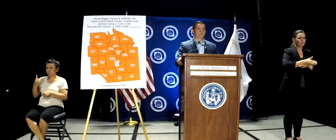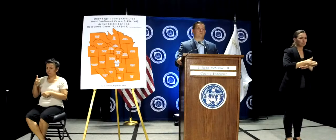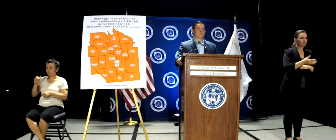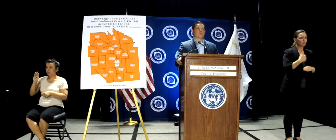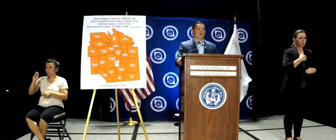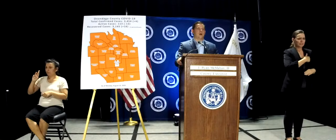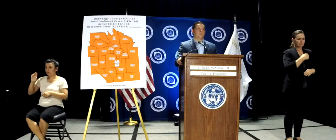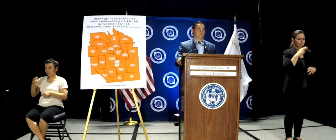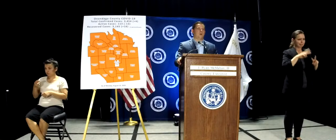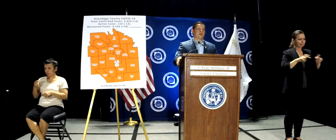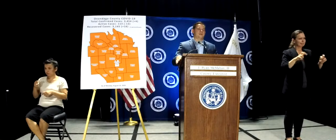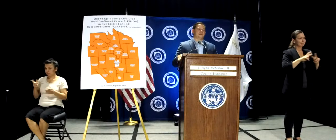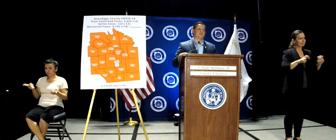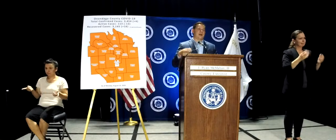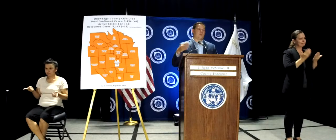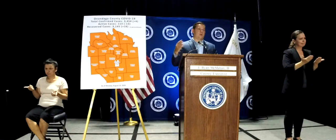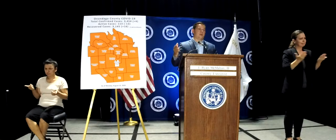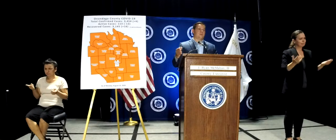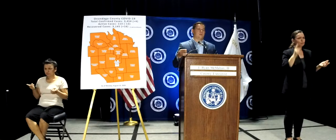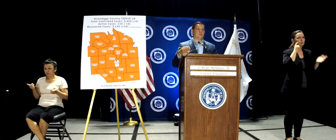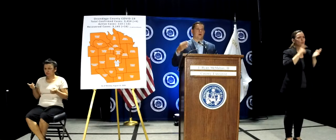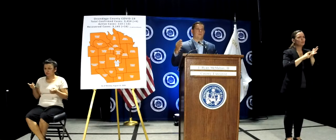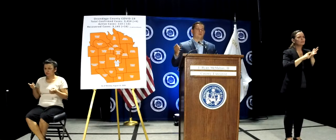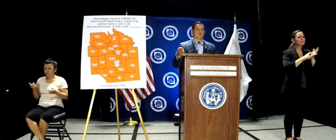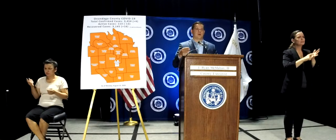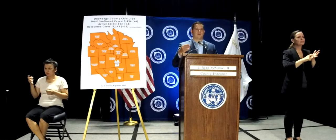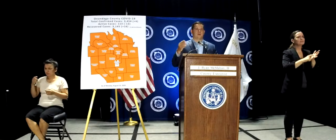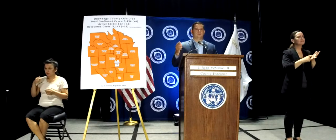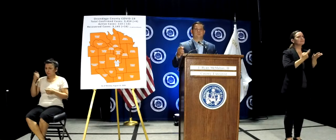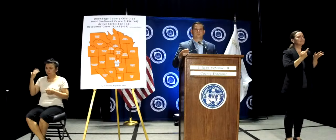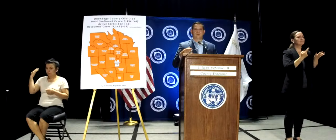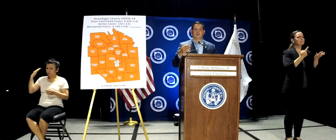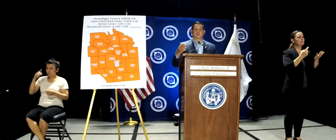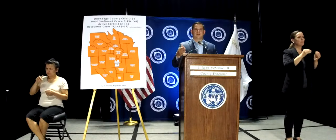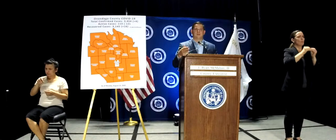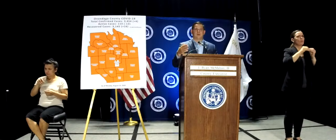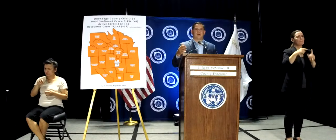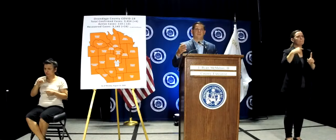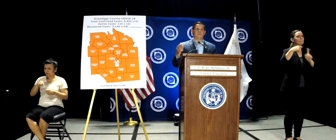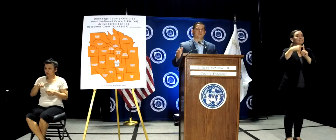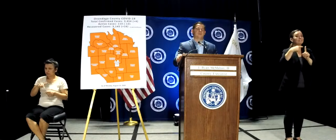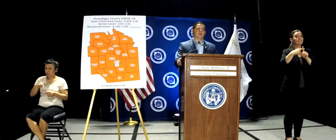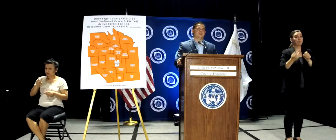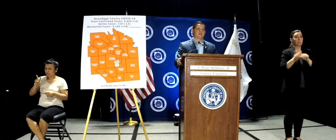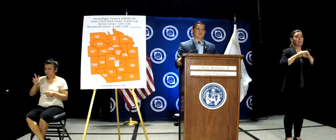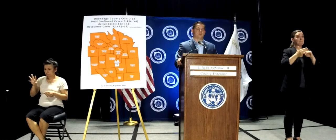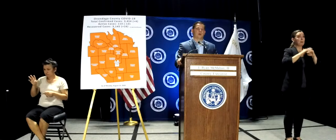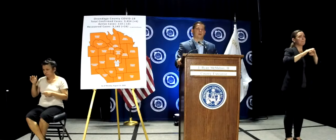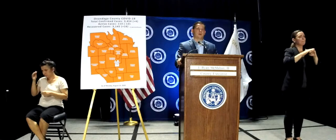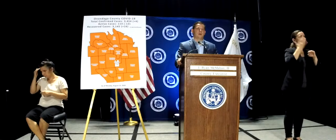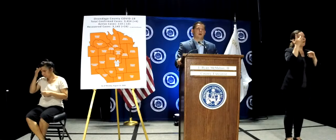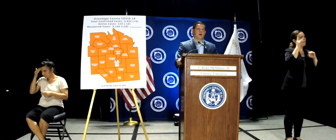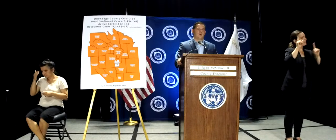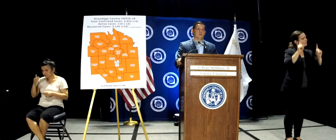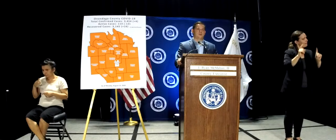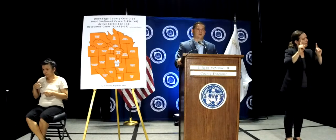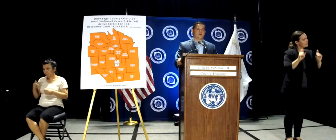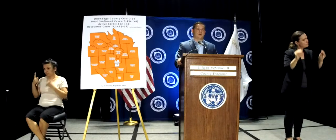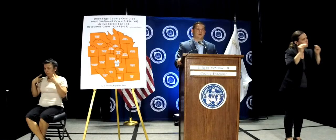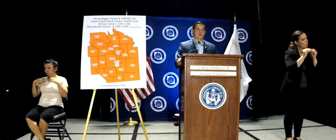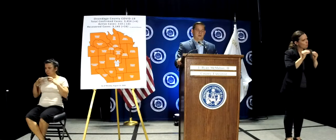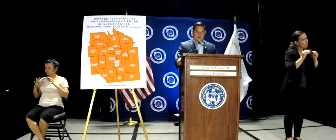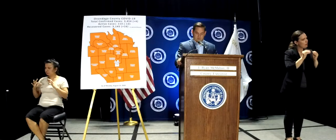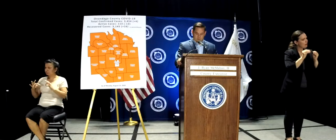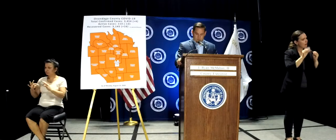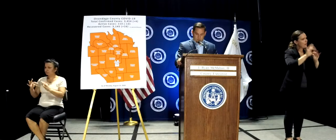here, but at the same time, we're getting people almost recovered at the same pace at this point, which is